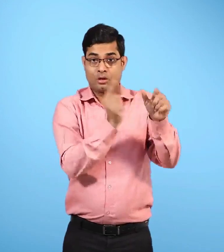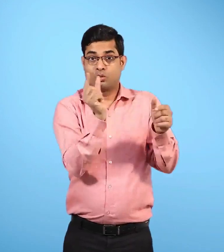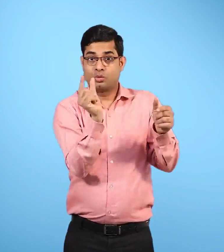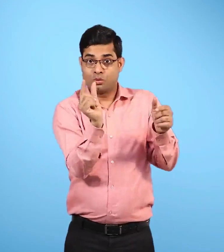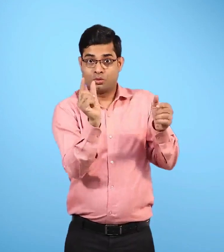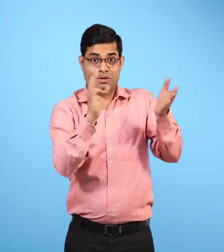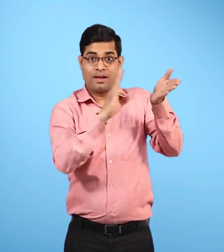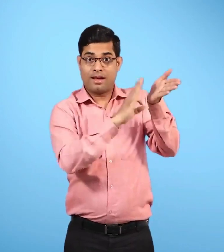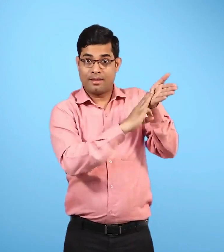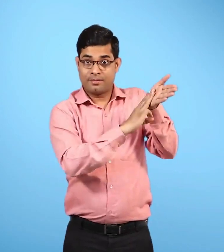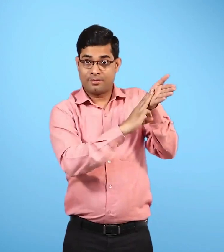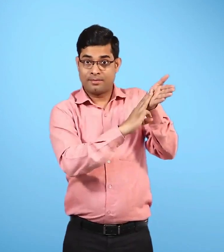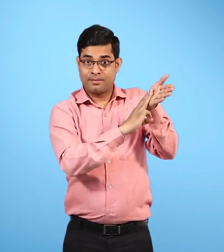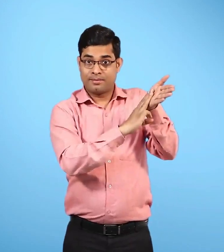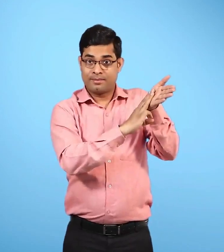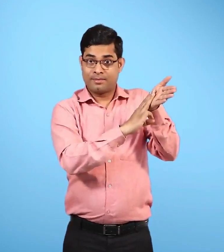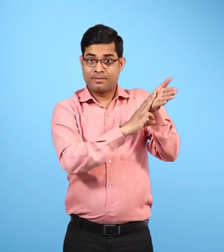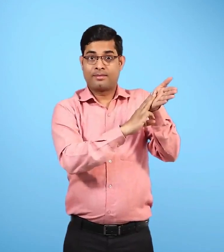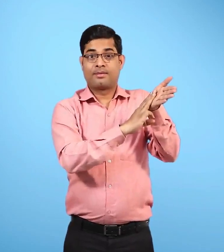Yumnan Jayadev Singh.